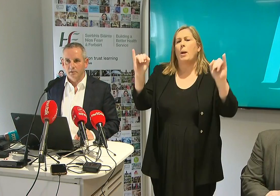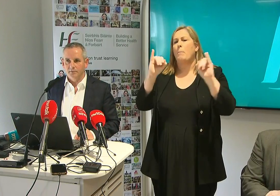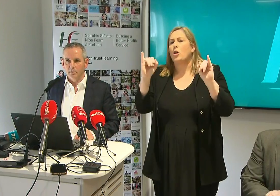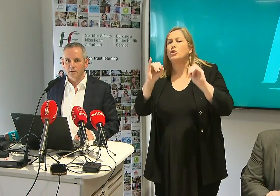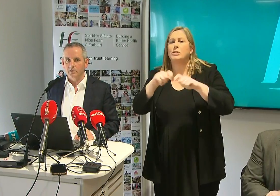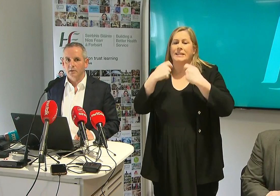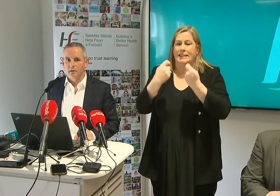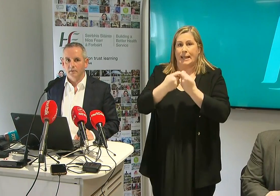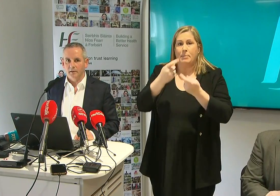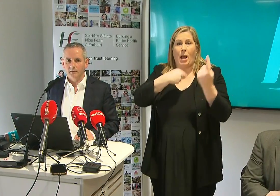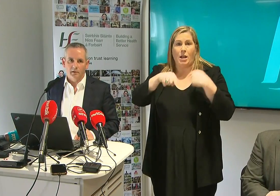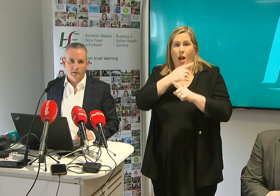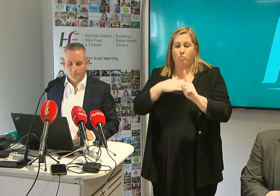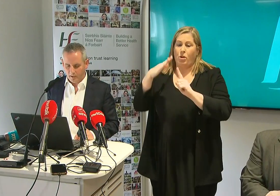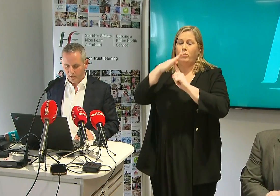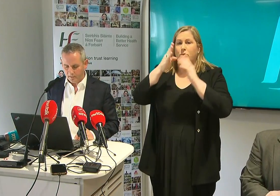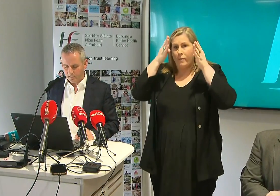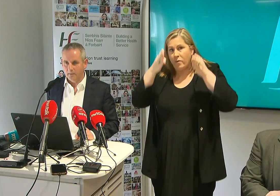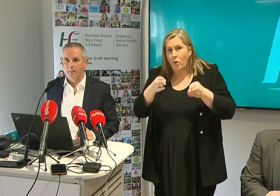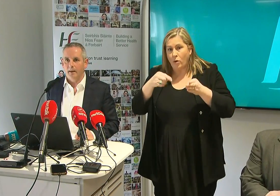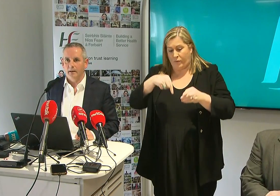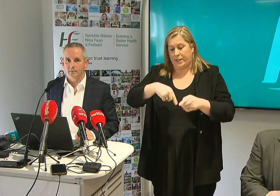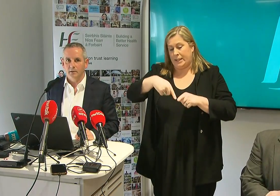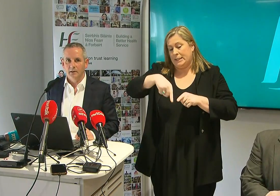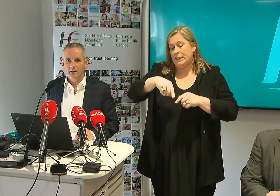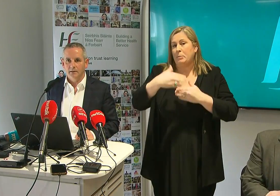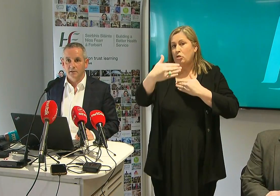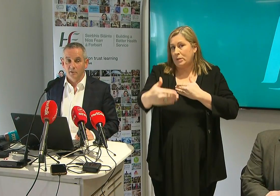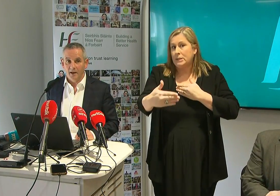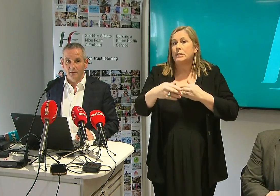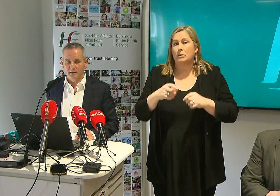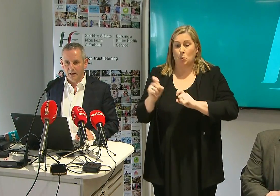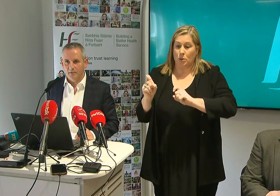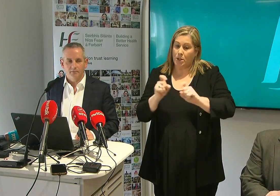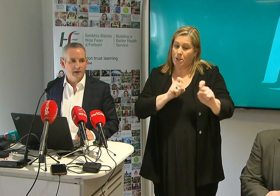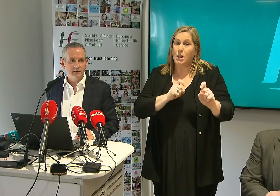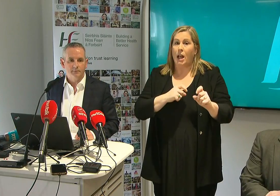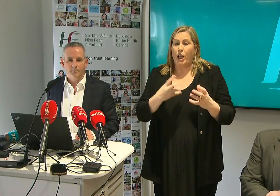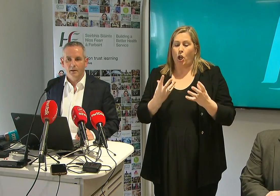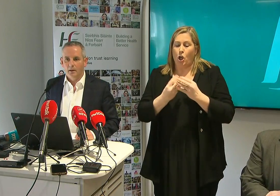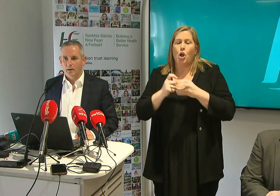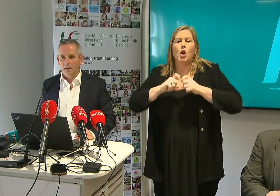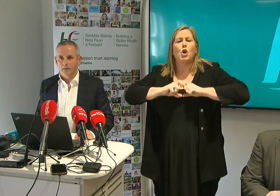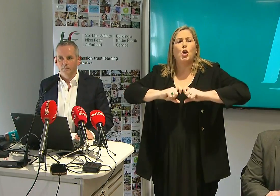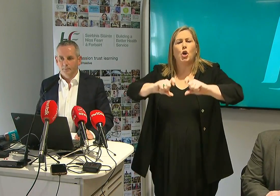our priority focus over the coming period as we still remain in the containment phase,